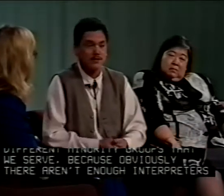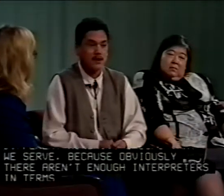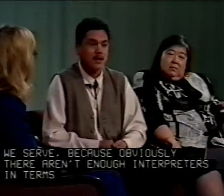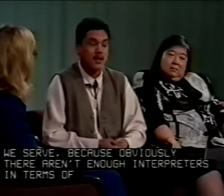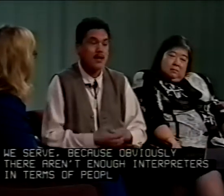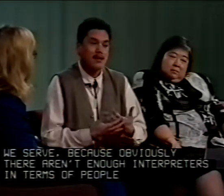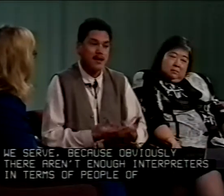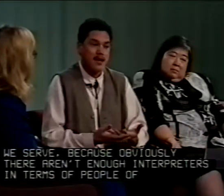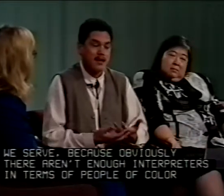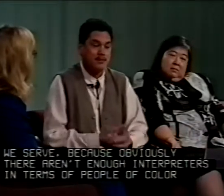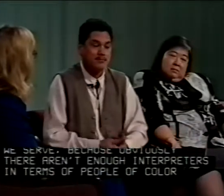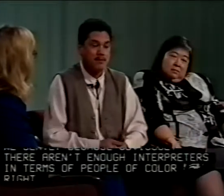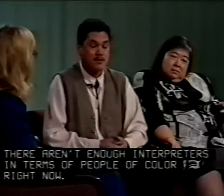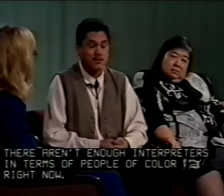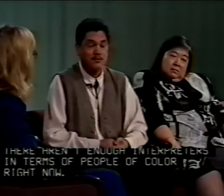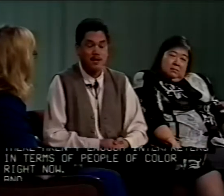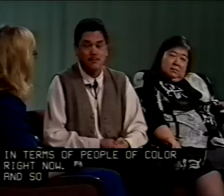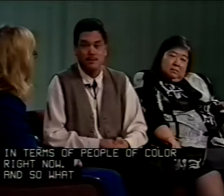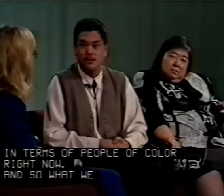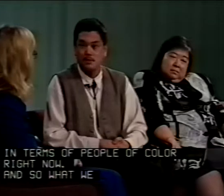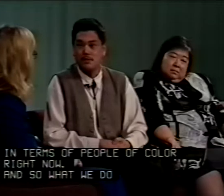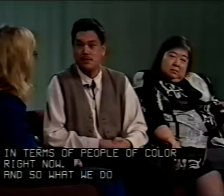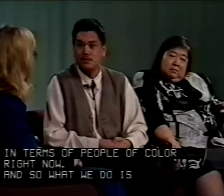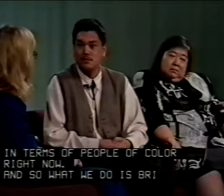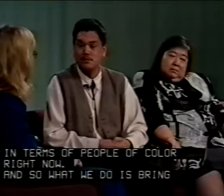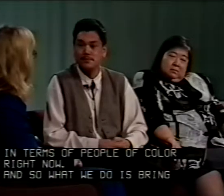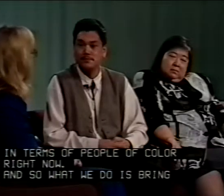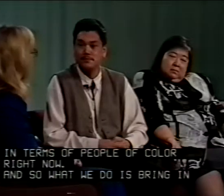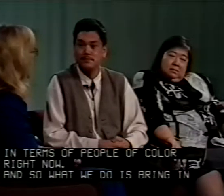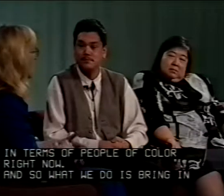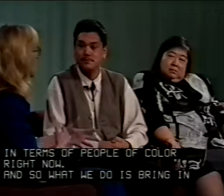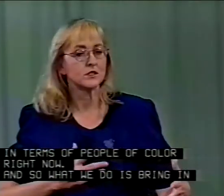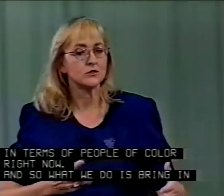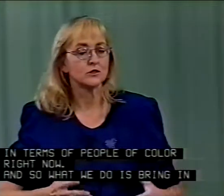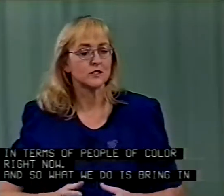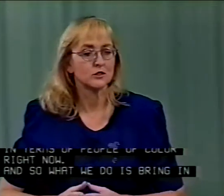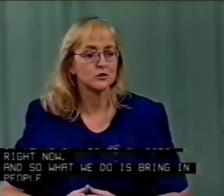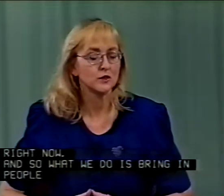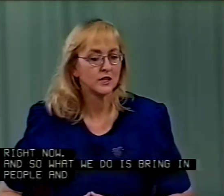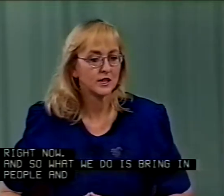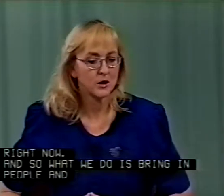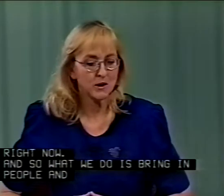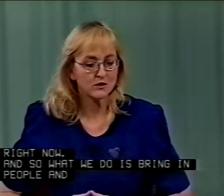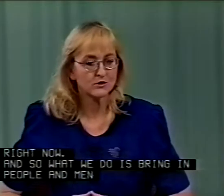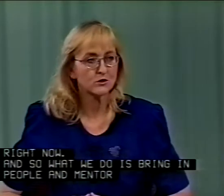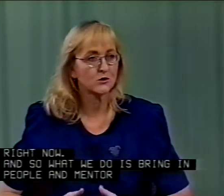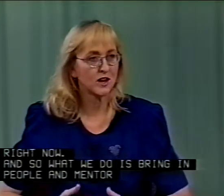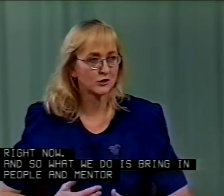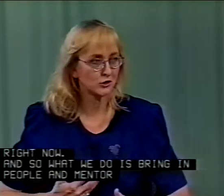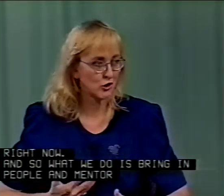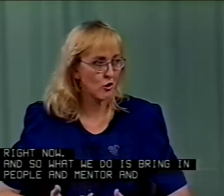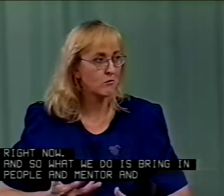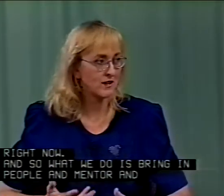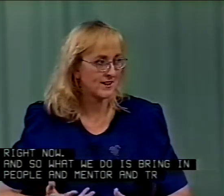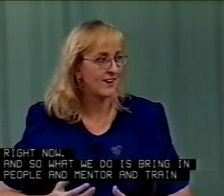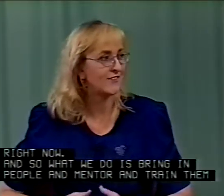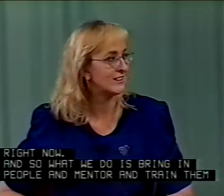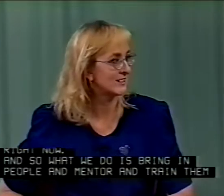color and mentor and train them to go into those groups. It was interesting too, in El Paso, since we've had so many of this